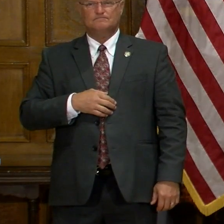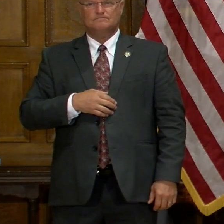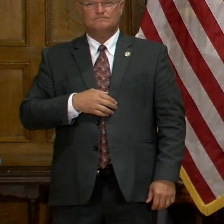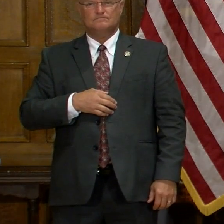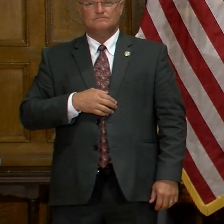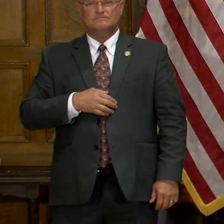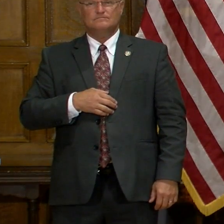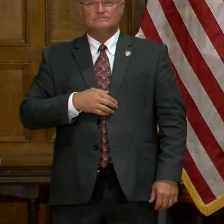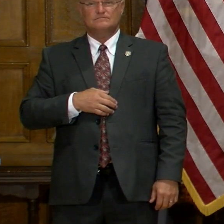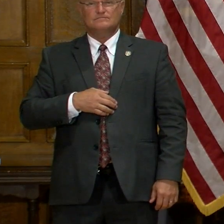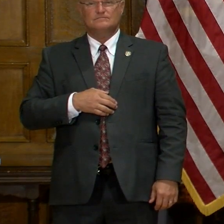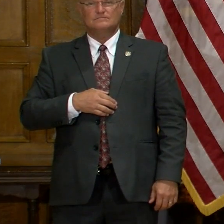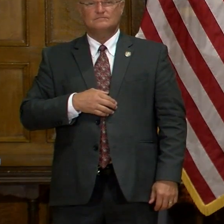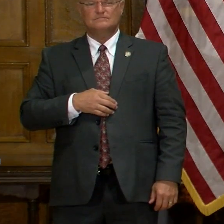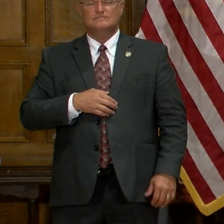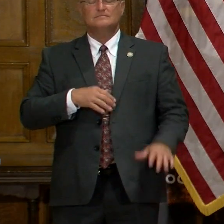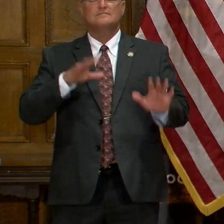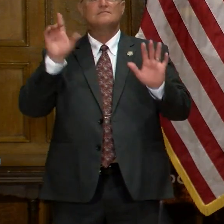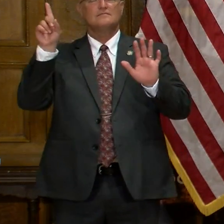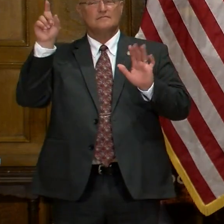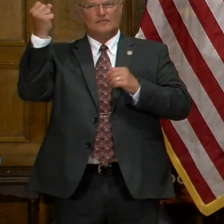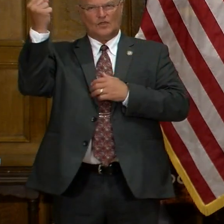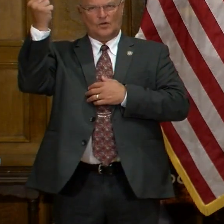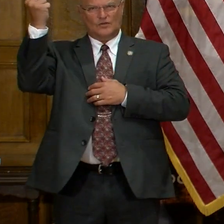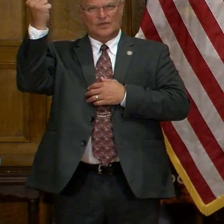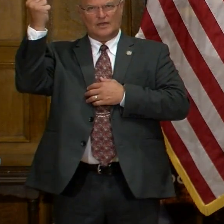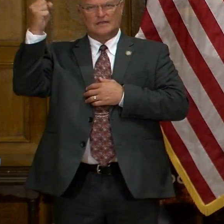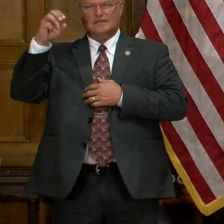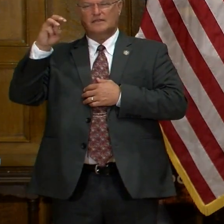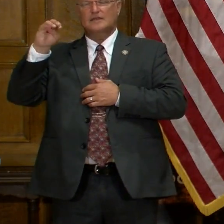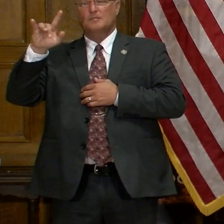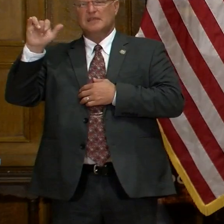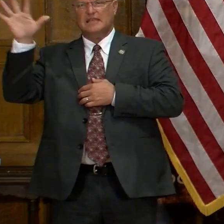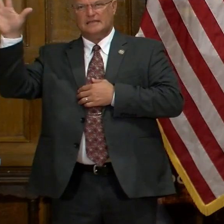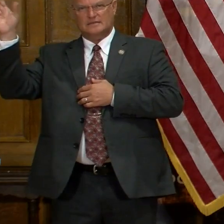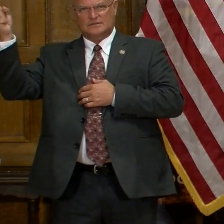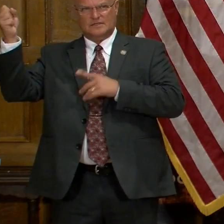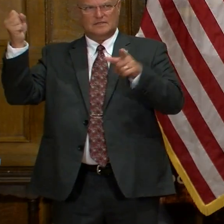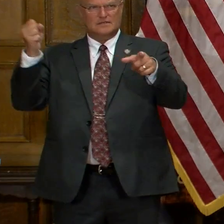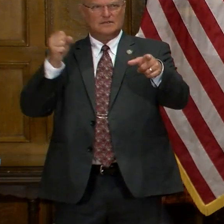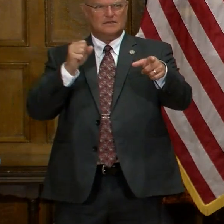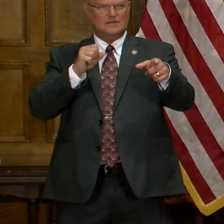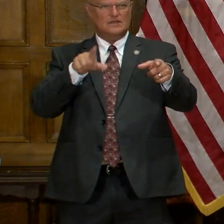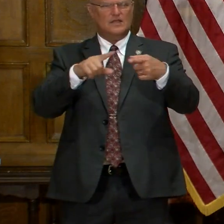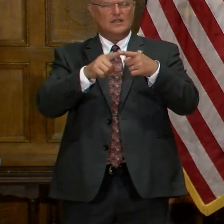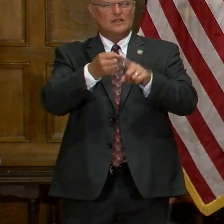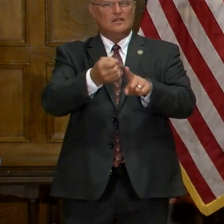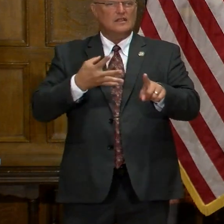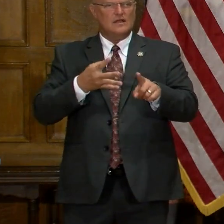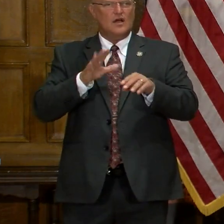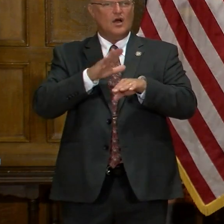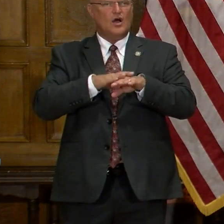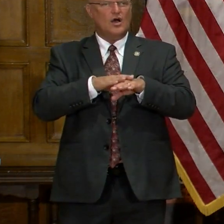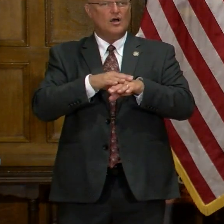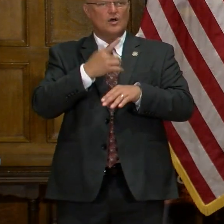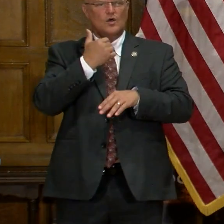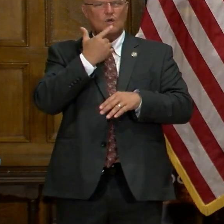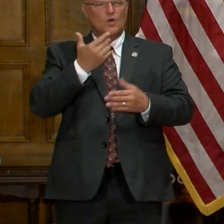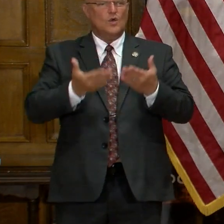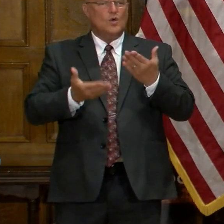Governor, this is Crystal Martinez. Let's just saying it. Let me come back to the table here, Alex. Can you elaborate on who